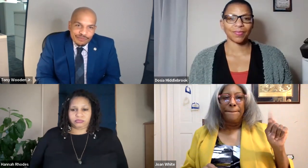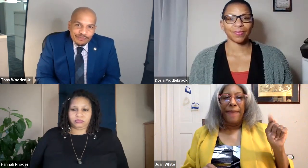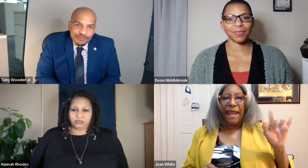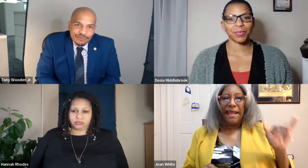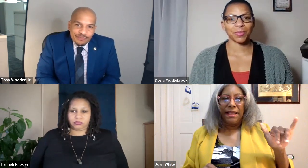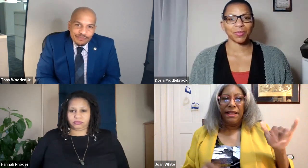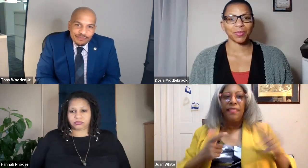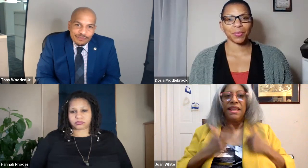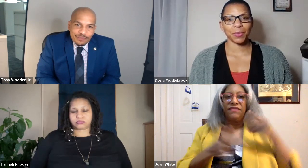questions.